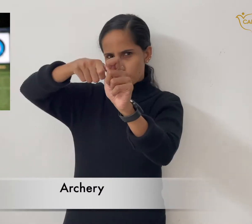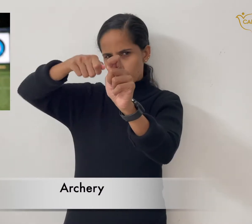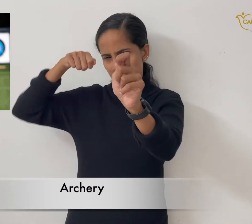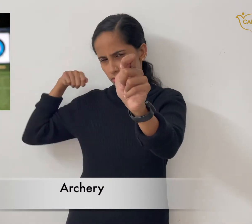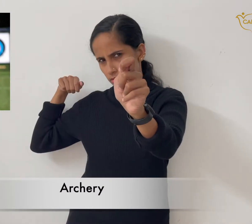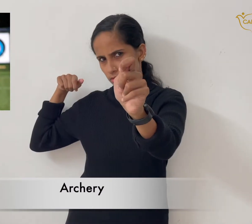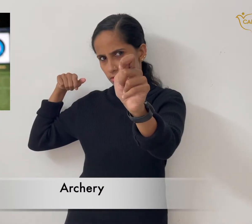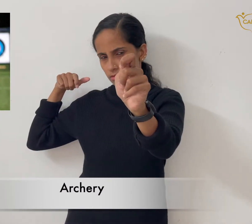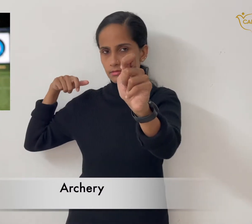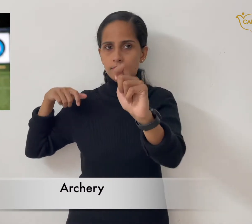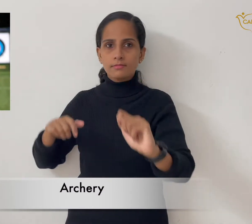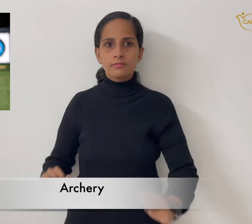Archery.